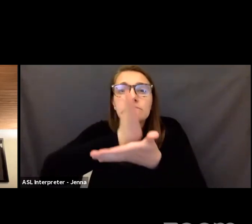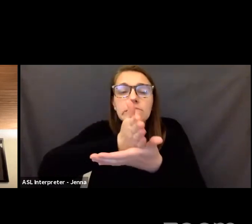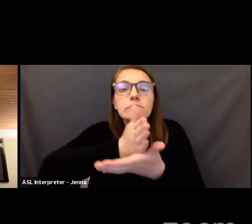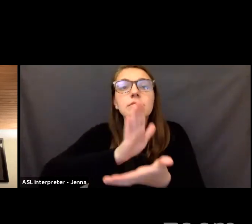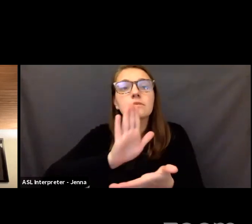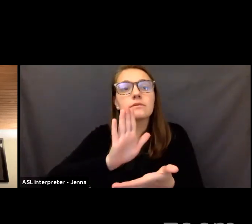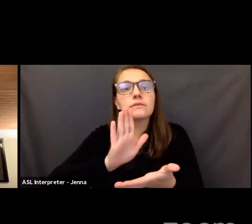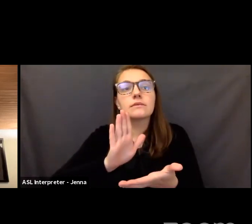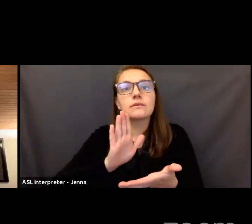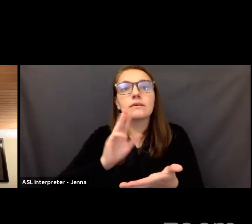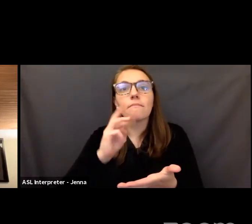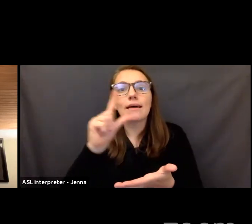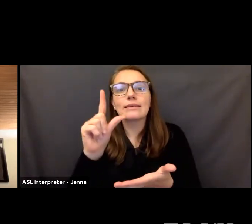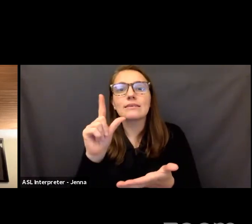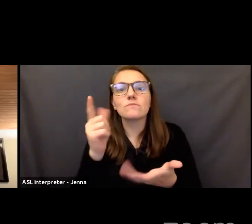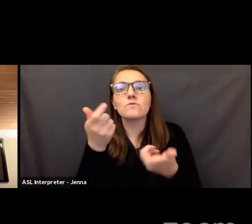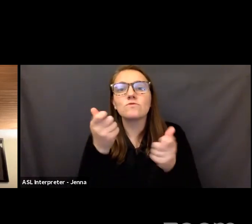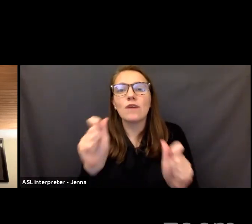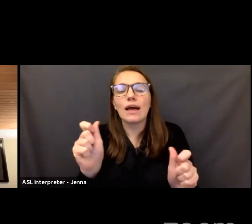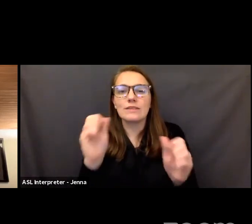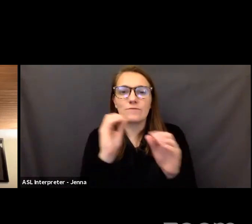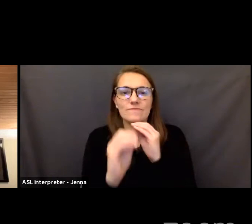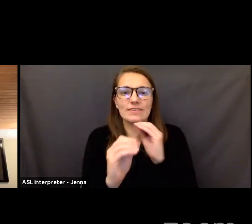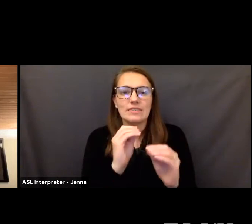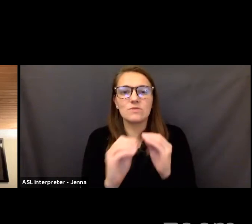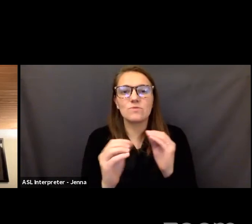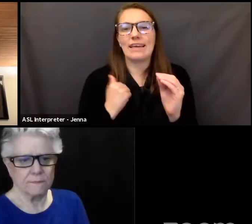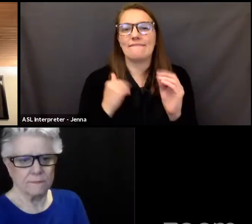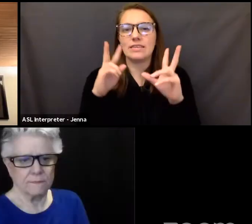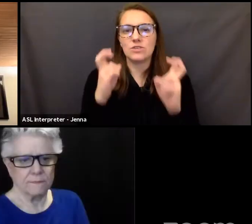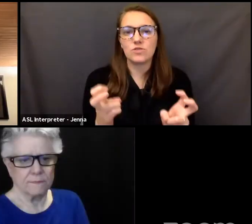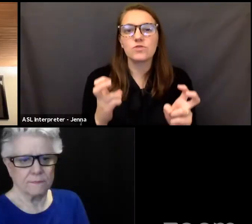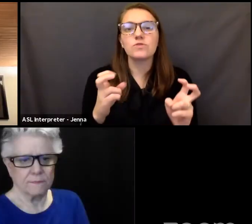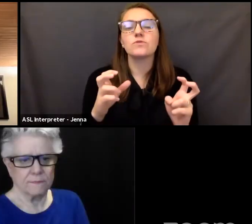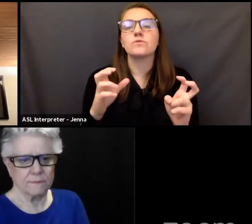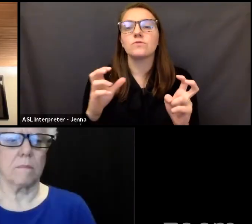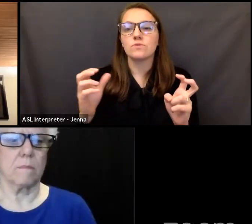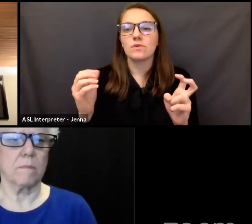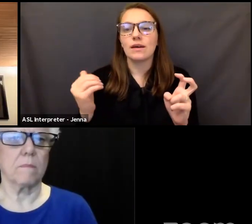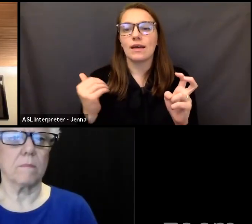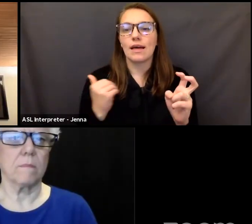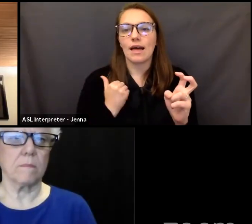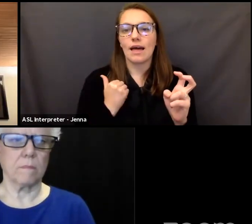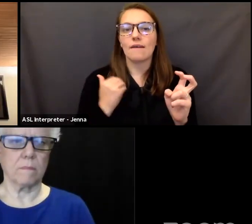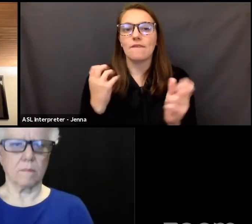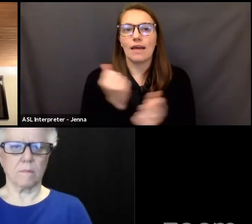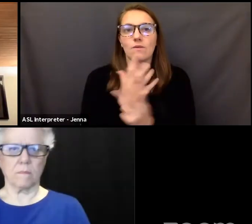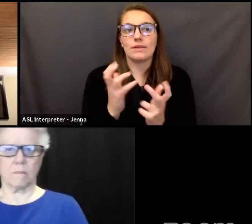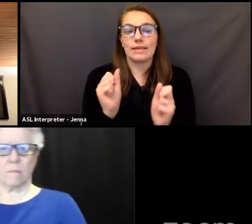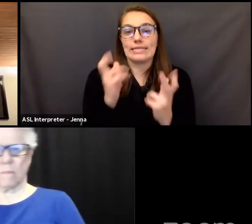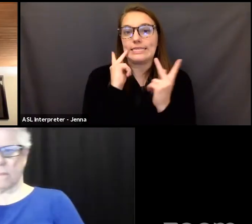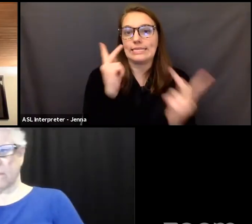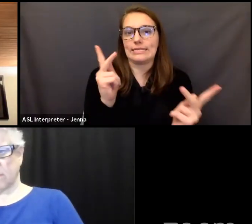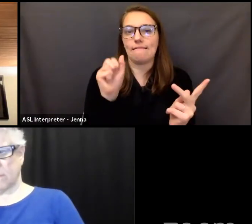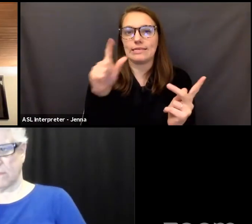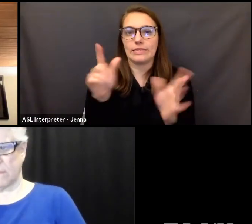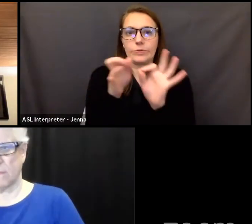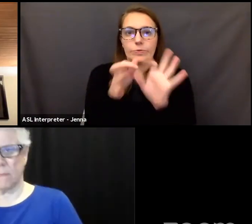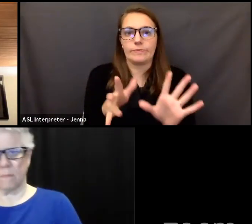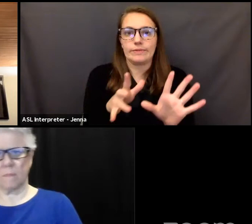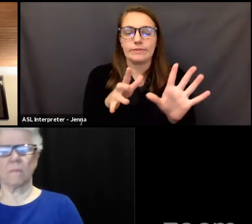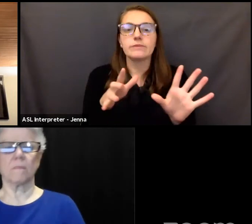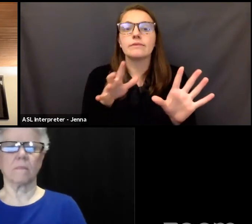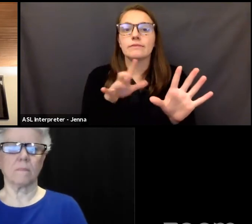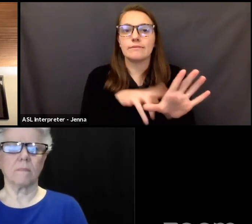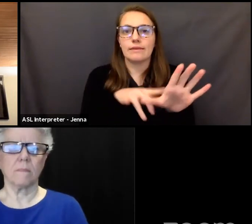ask a moment? We're going to try and resolve our issue of having everyone be able to view ASL interpreters